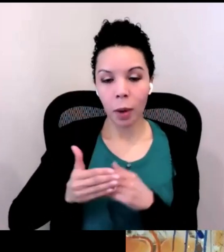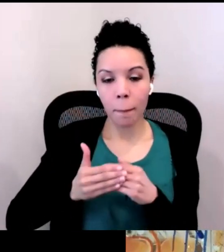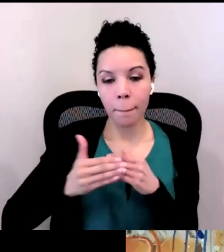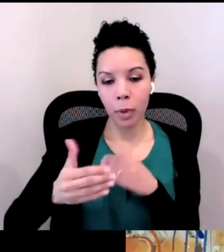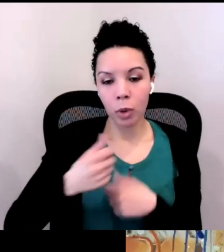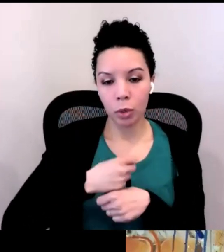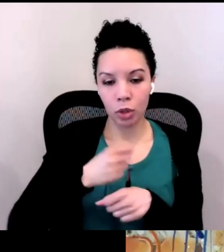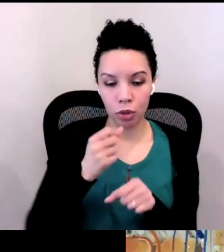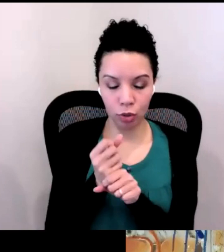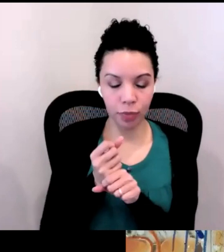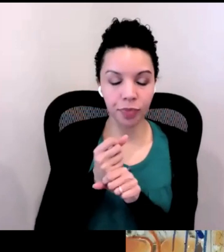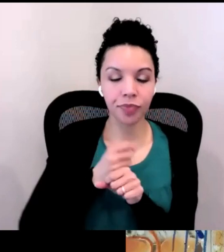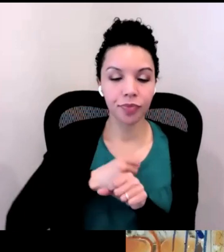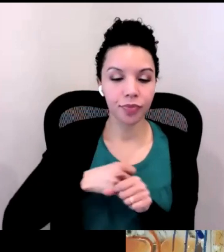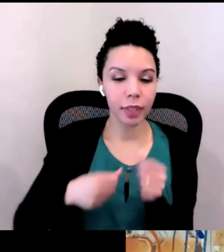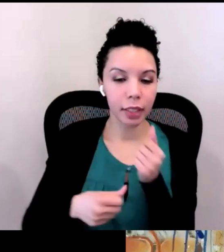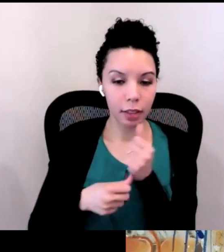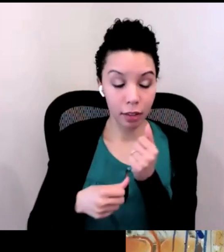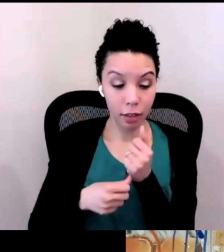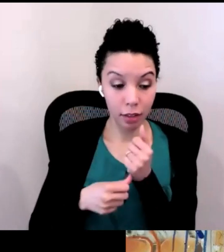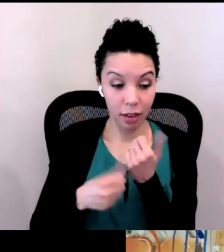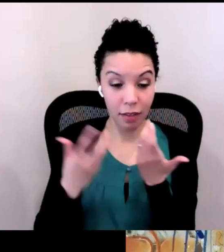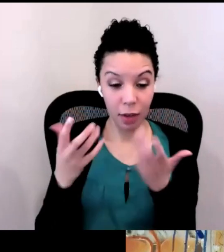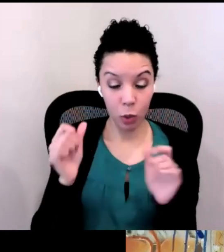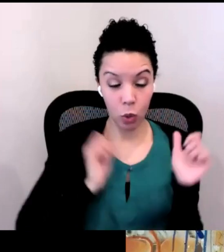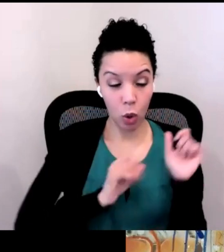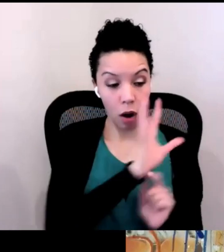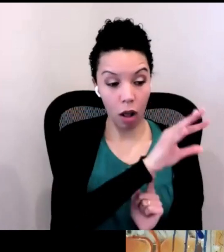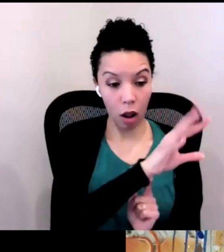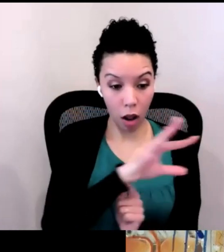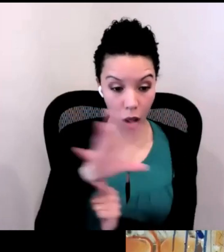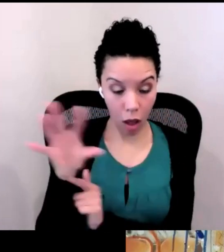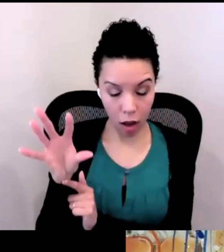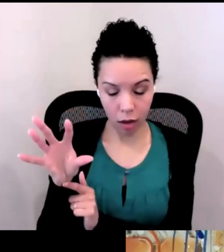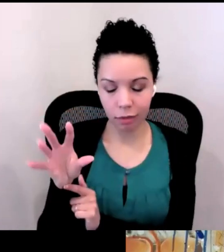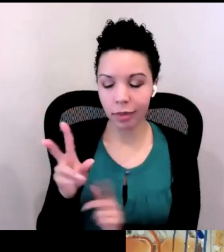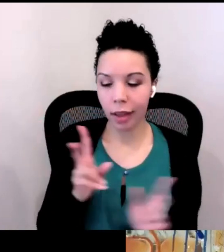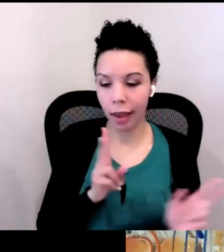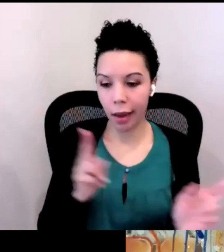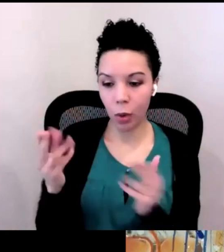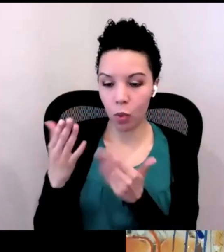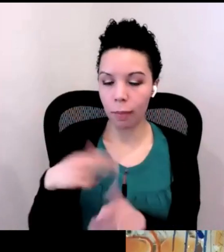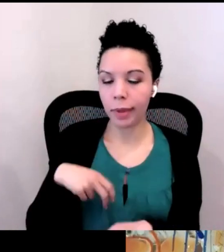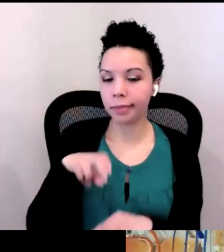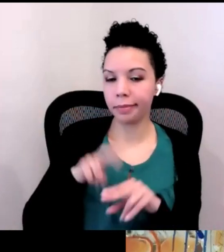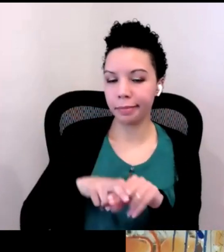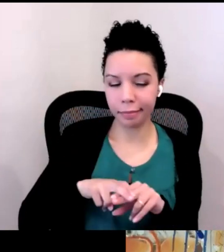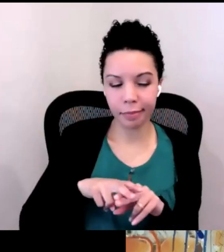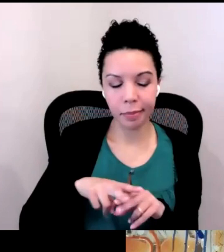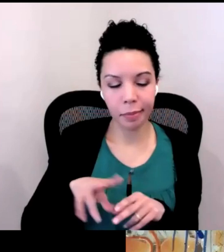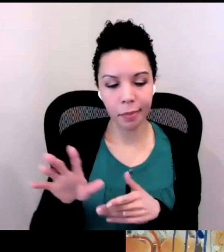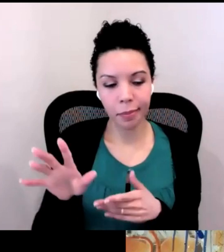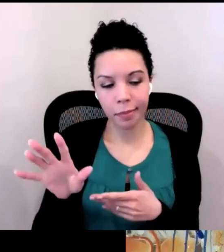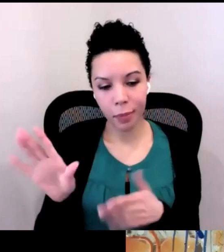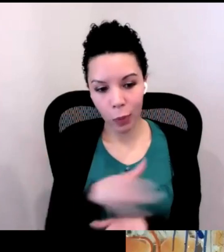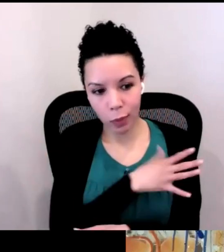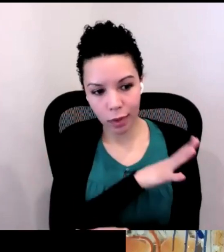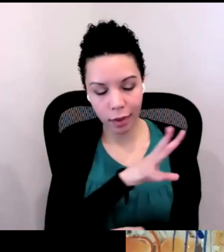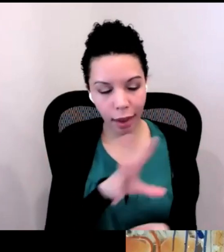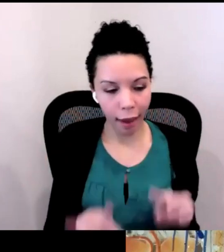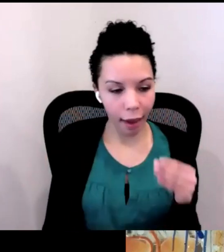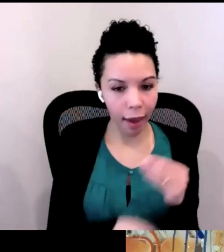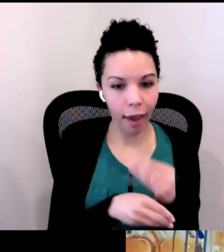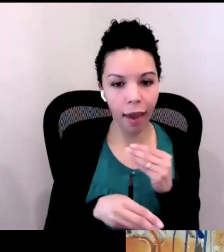once the show was shot, I sat in the edit room, watched them lay in the music, watched them do the Wow. voiceover work, cut